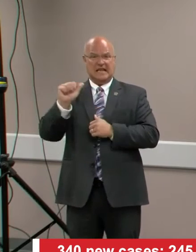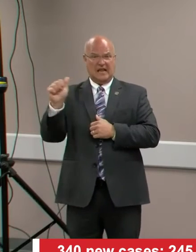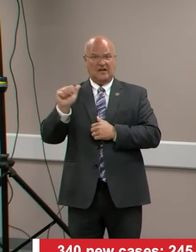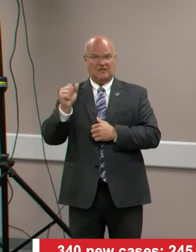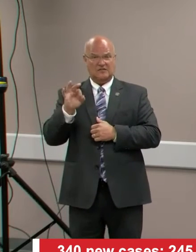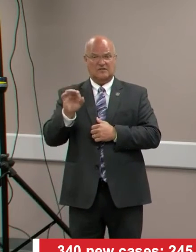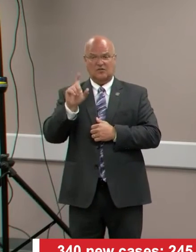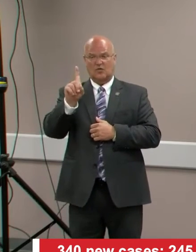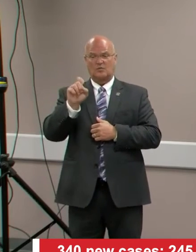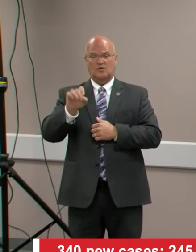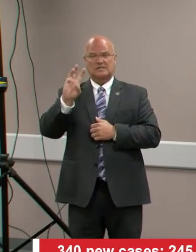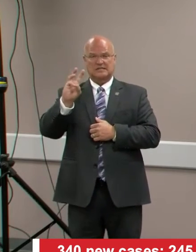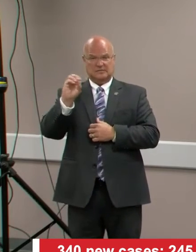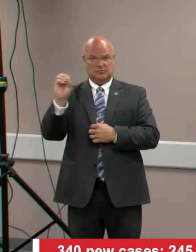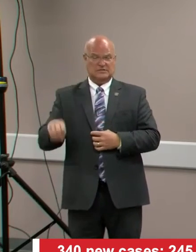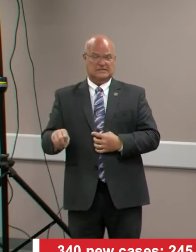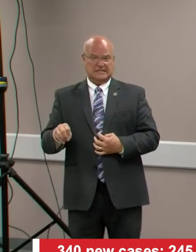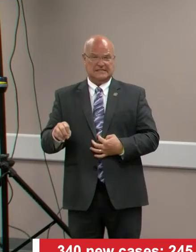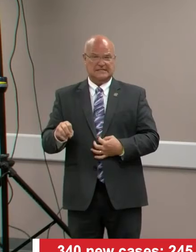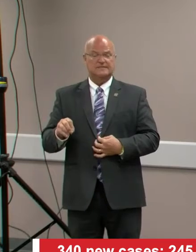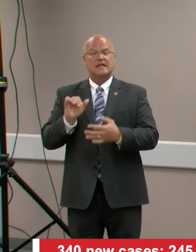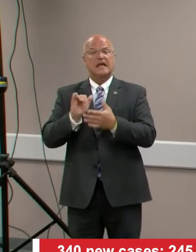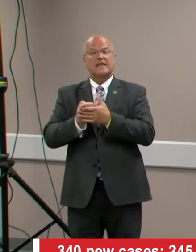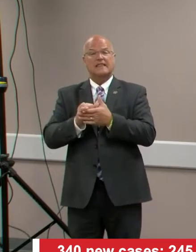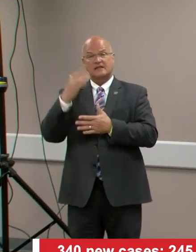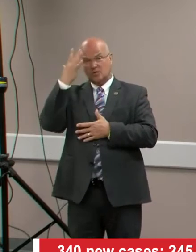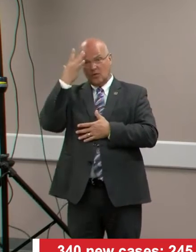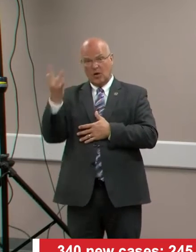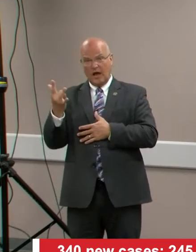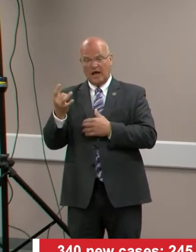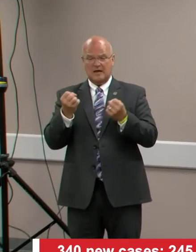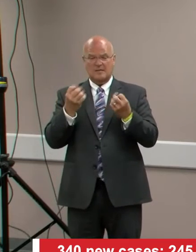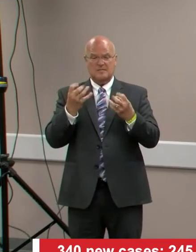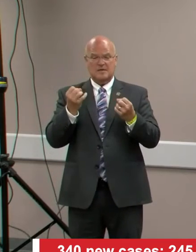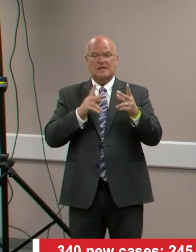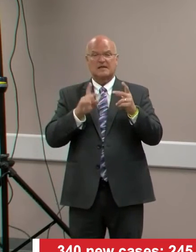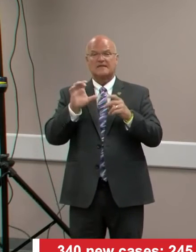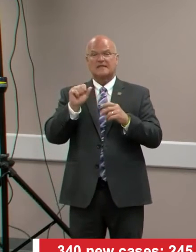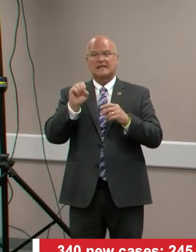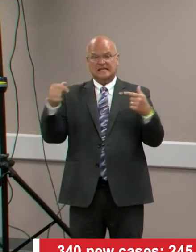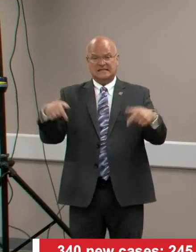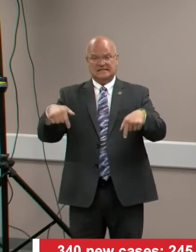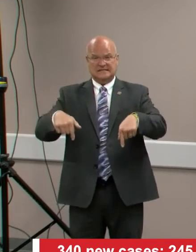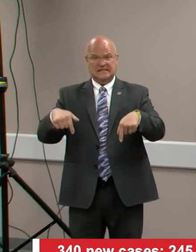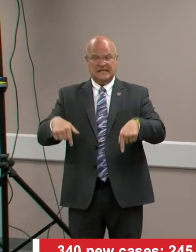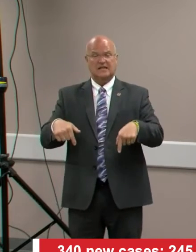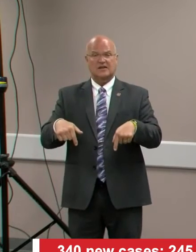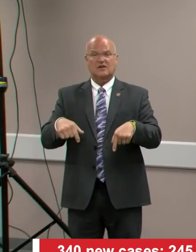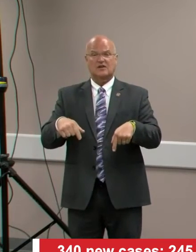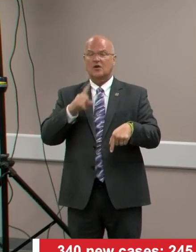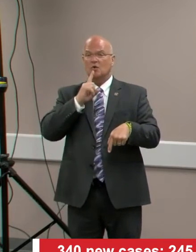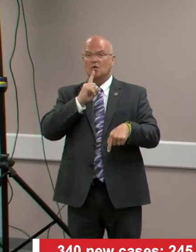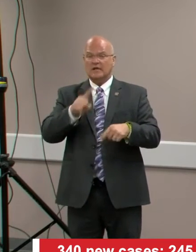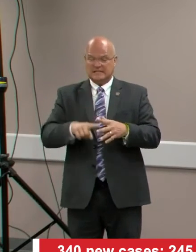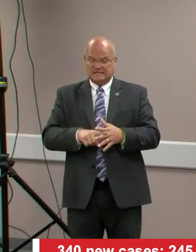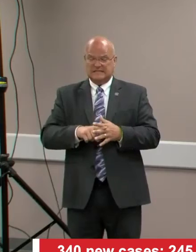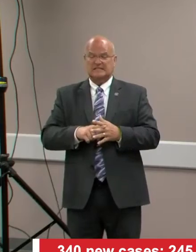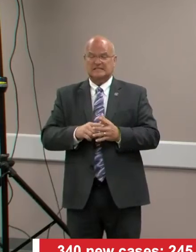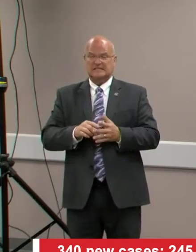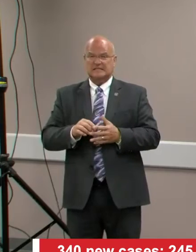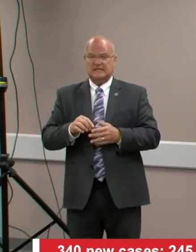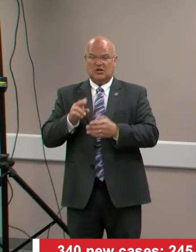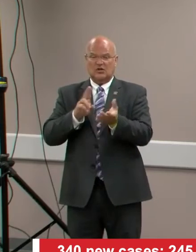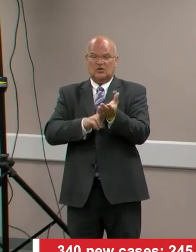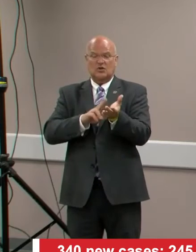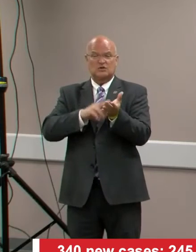of 1.6%. And that's largely because many of our cases, especially early on, were in nursing